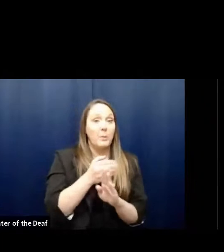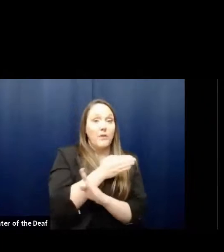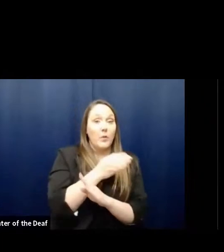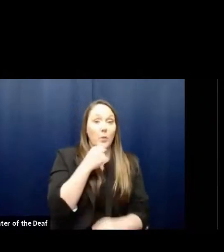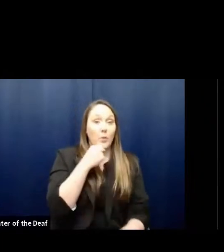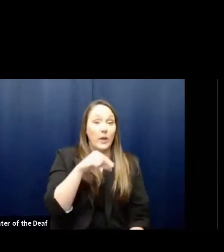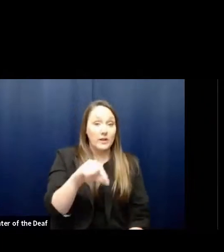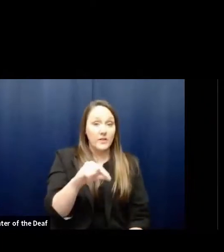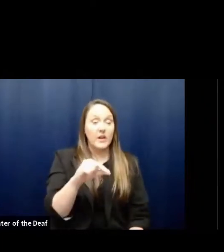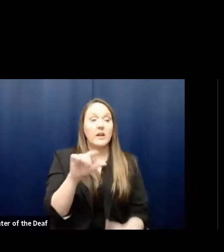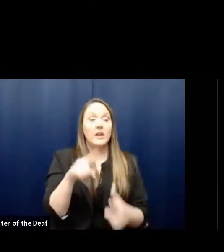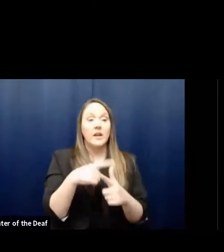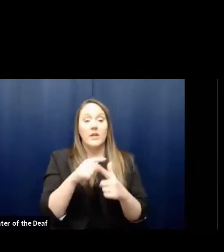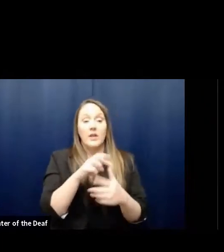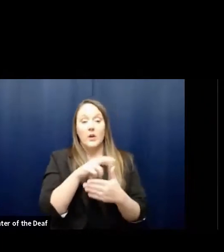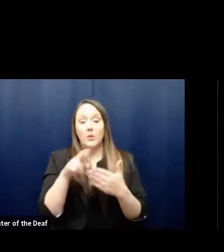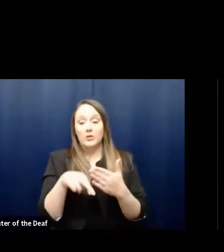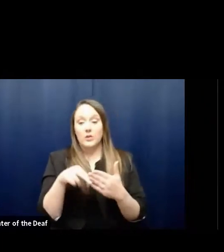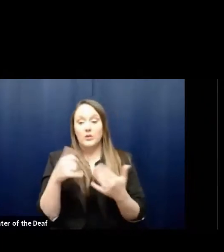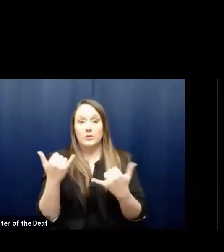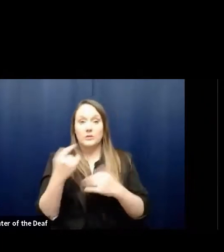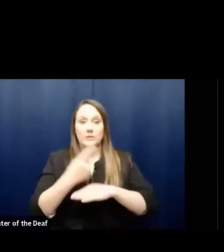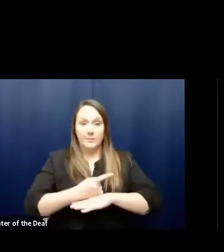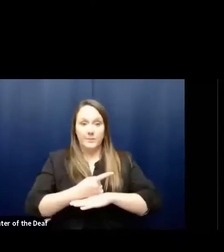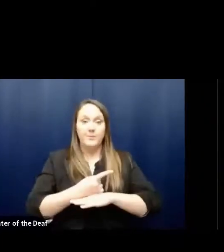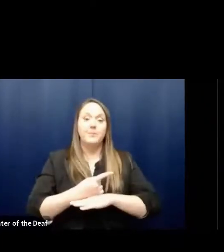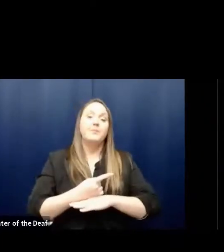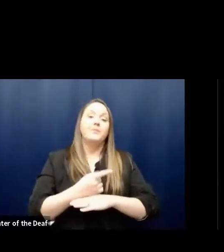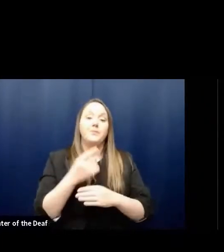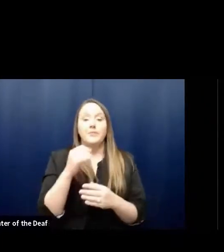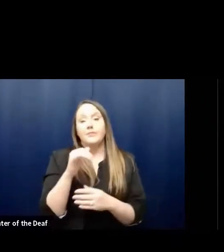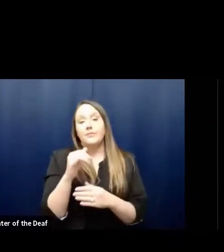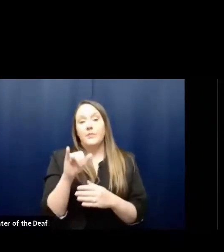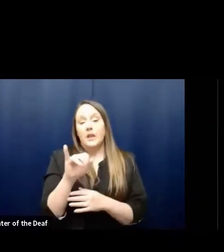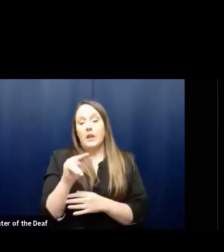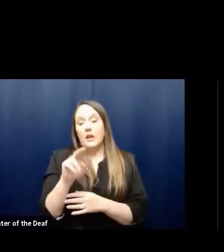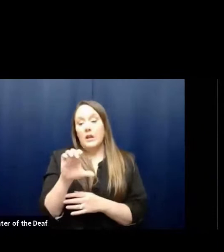Thanksgiving. Thanksgiving was last Thursday. Incubation period for COVID is